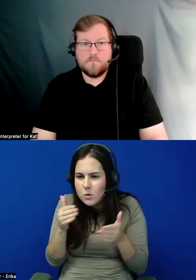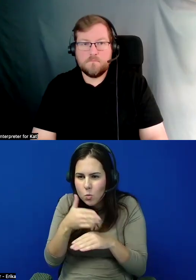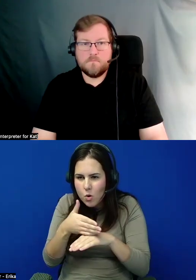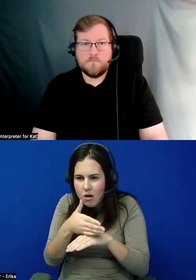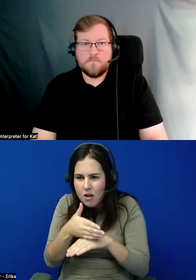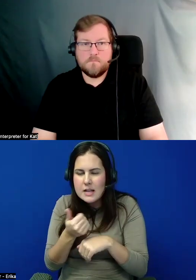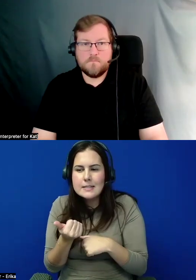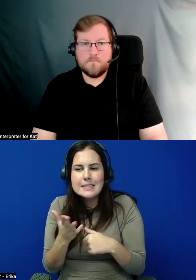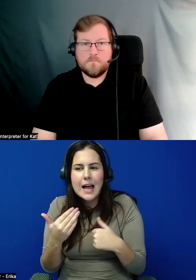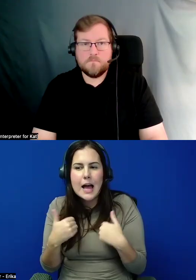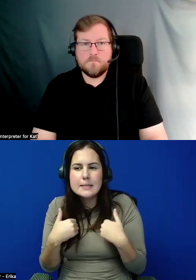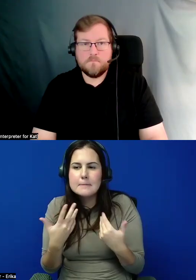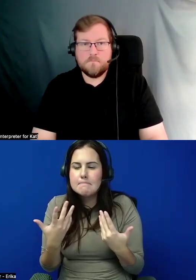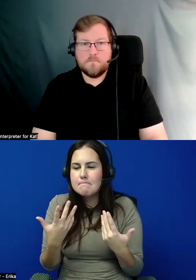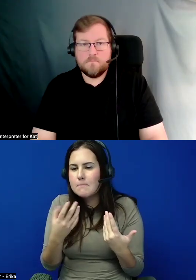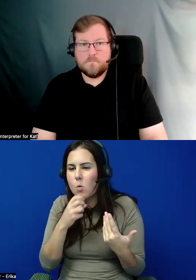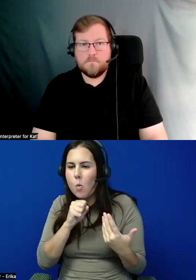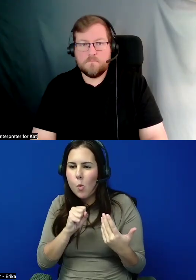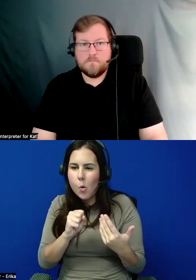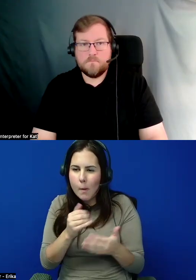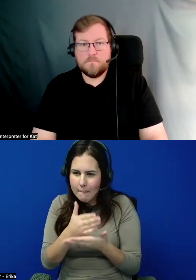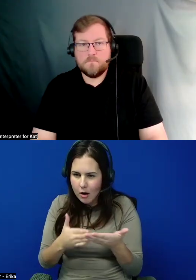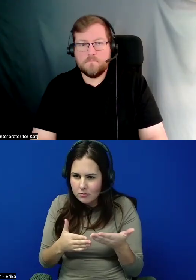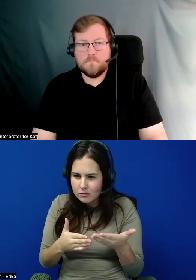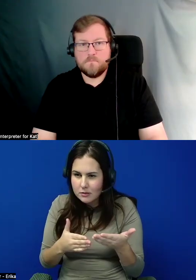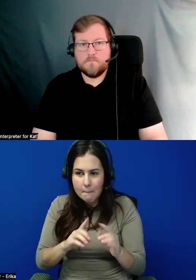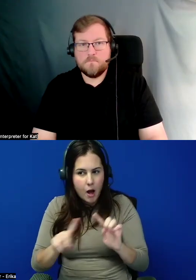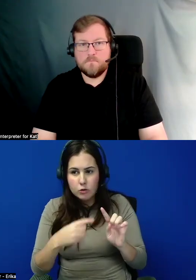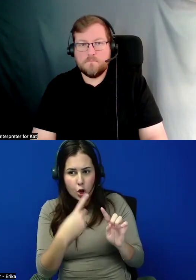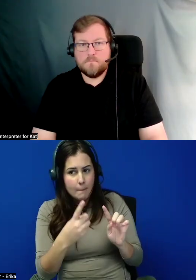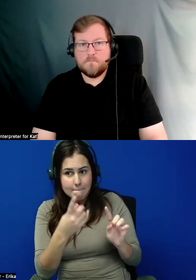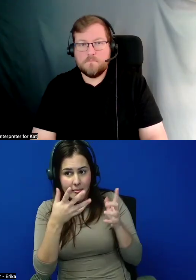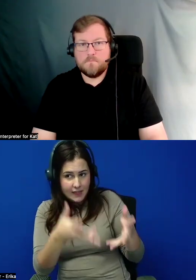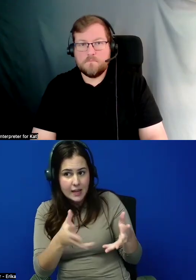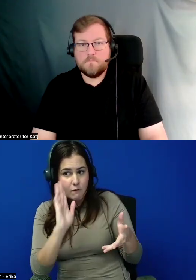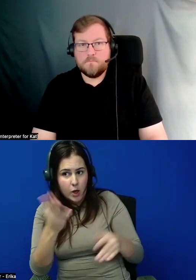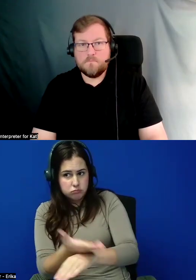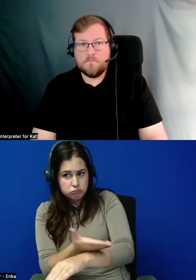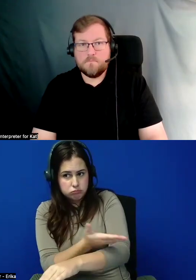so it had some wear, which we told them to leave because they offered to fix it up for us. And then Paula and